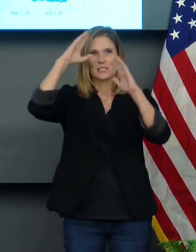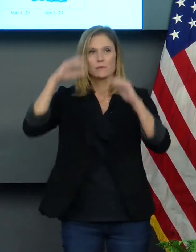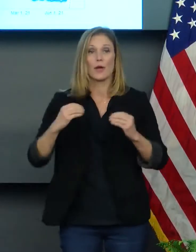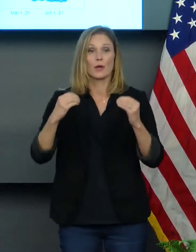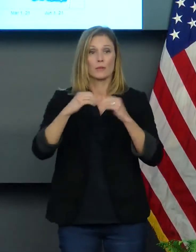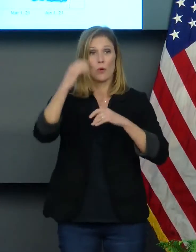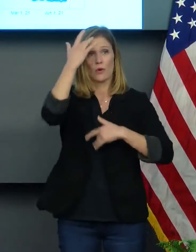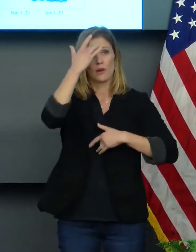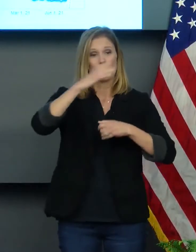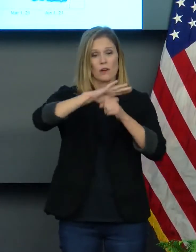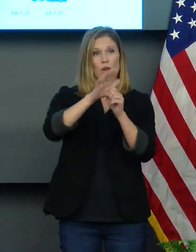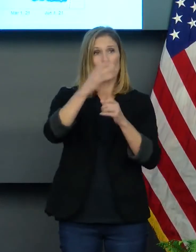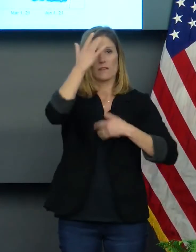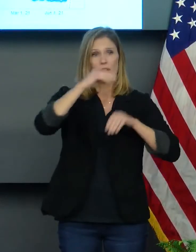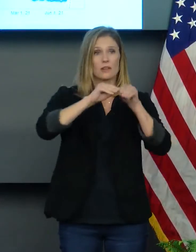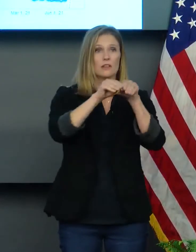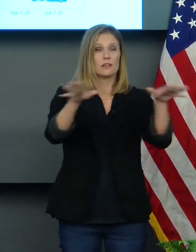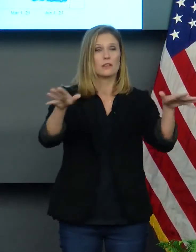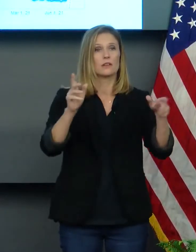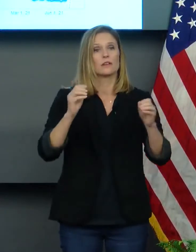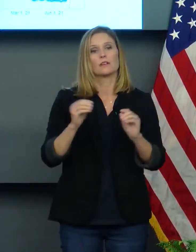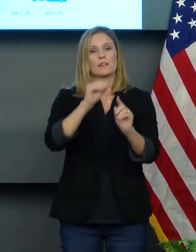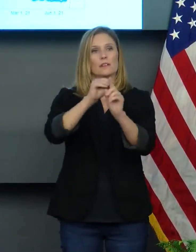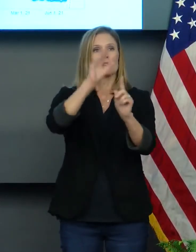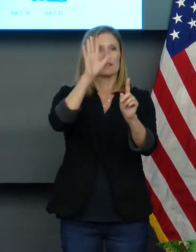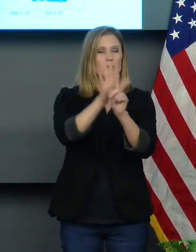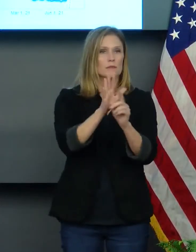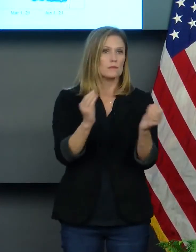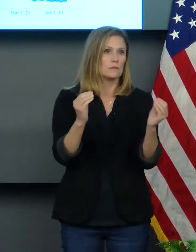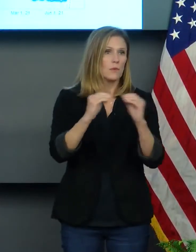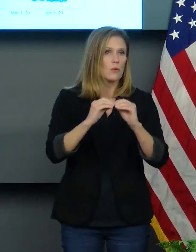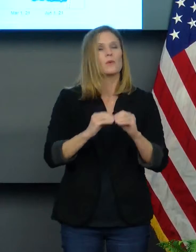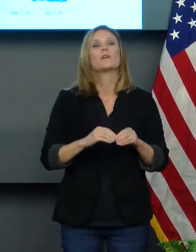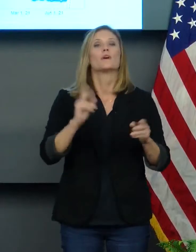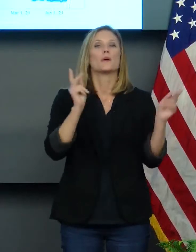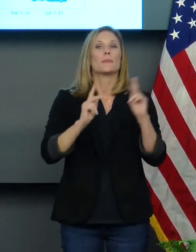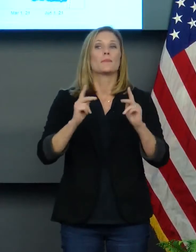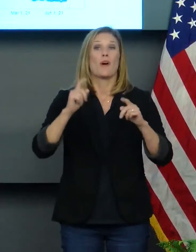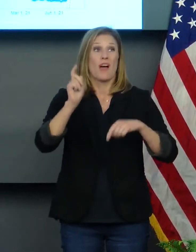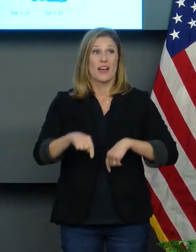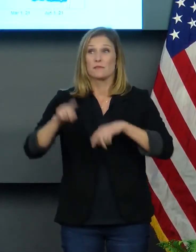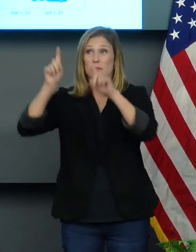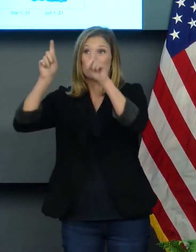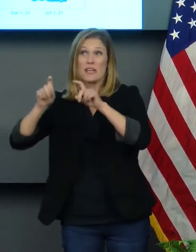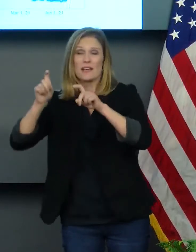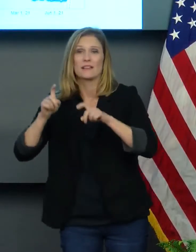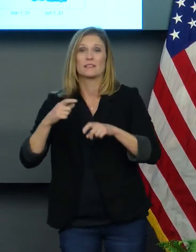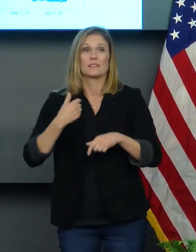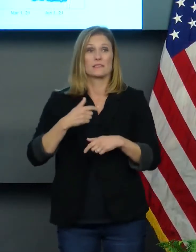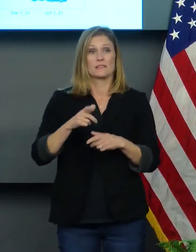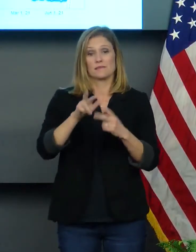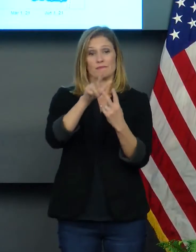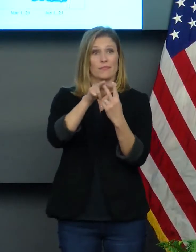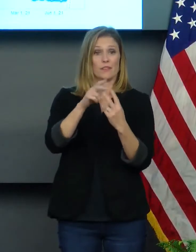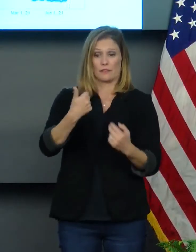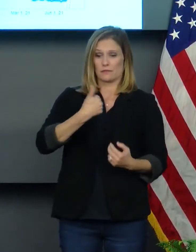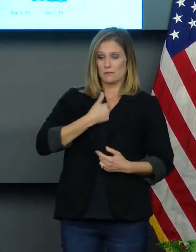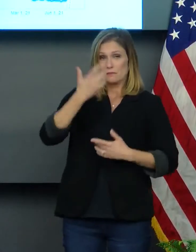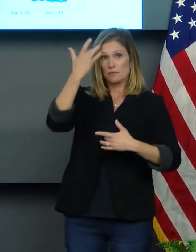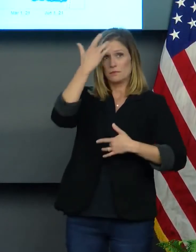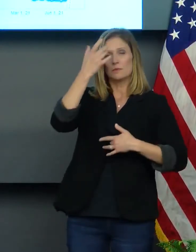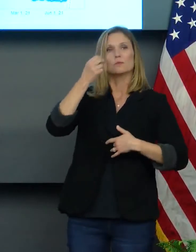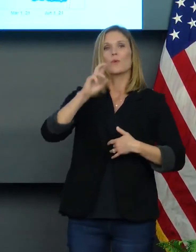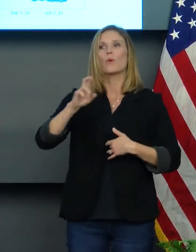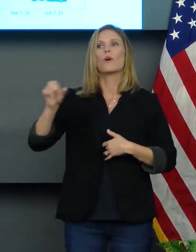COVID gets transmitted out there, more people get exposed, more people have reason to test either because they themselves are getting sick or they themselves